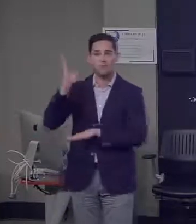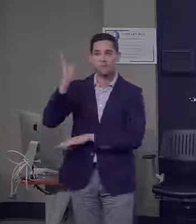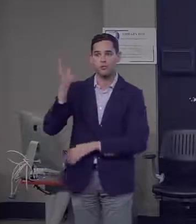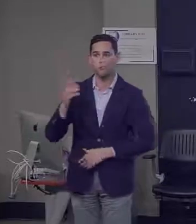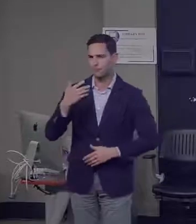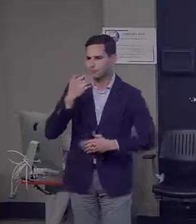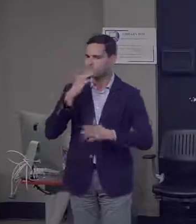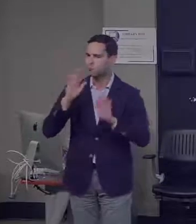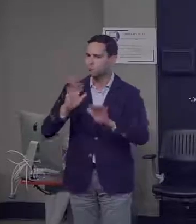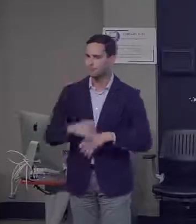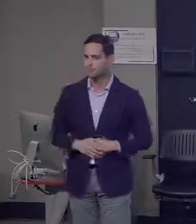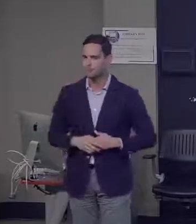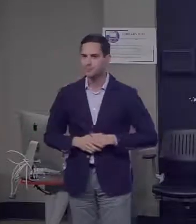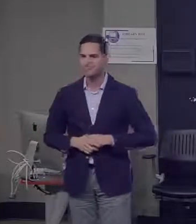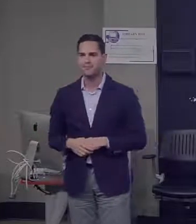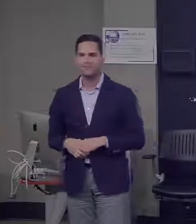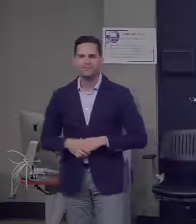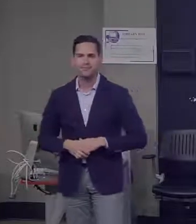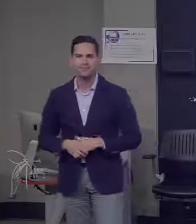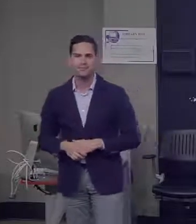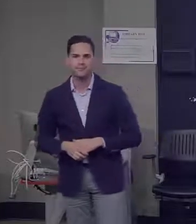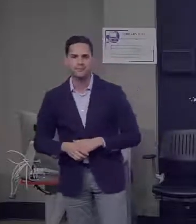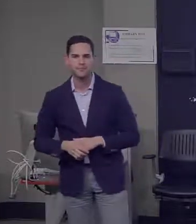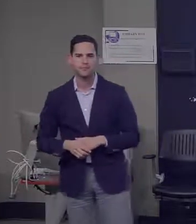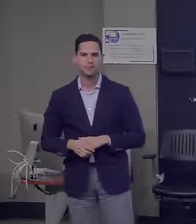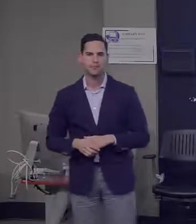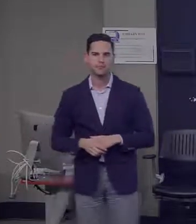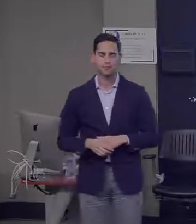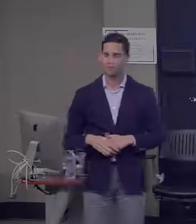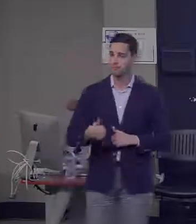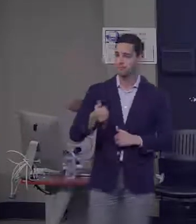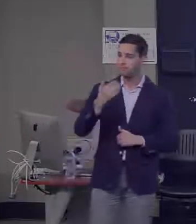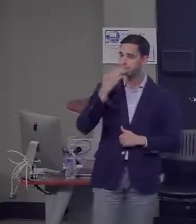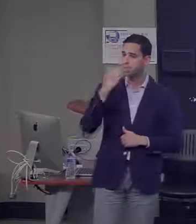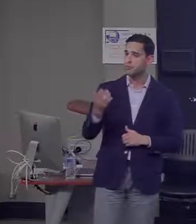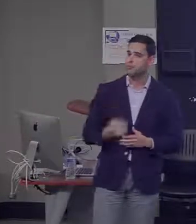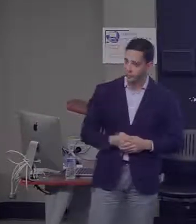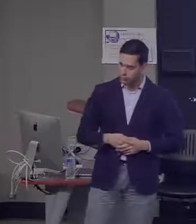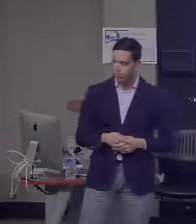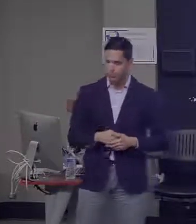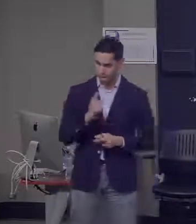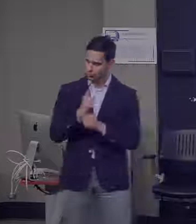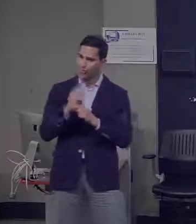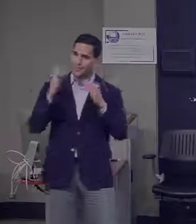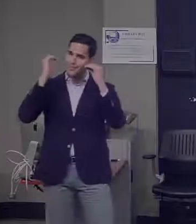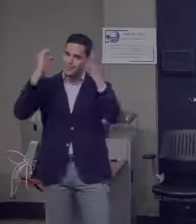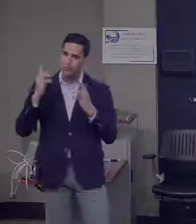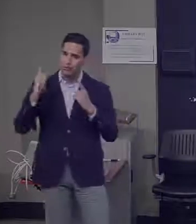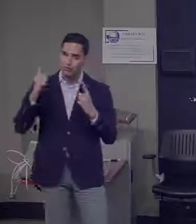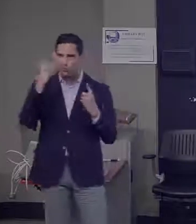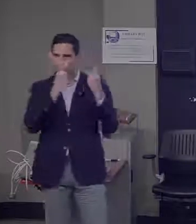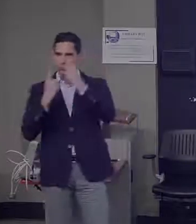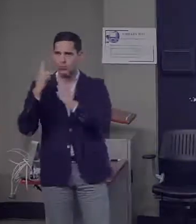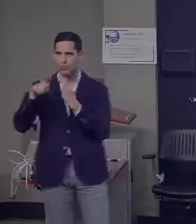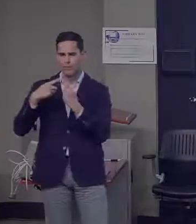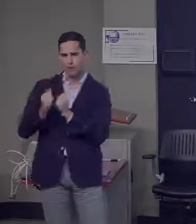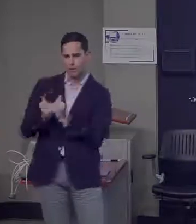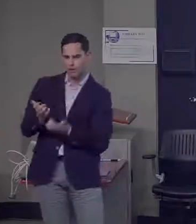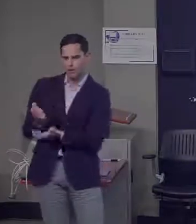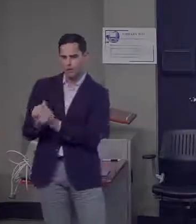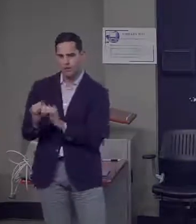I think you gave a wonderful talk, a great presentation. Thank you. So teachers have to think about this too in interacting with